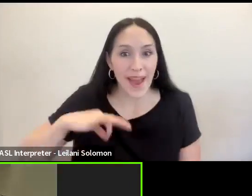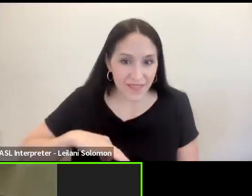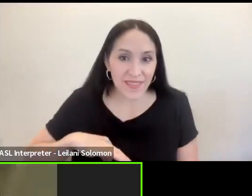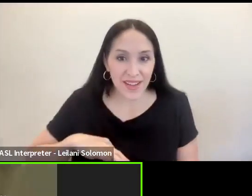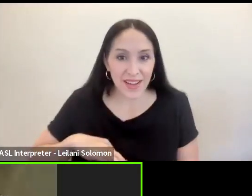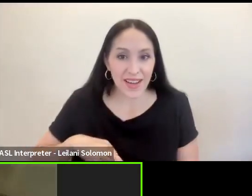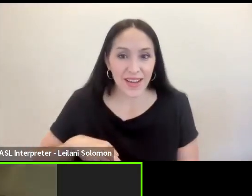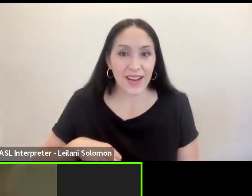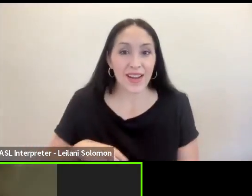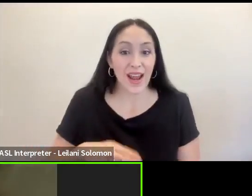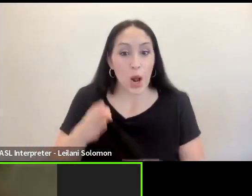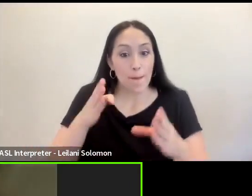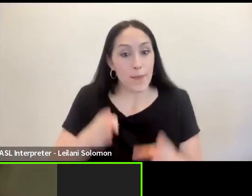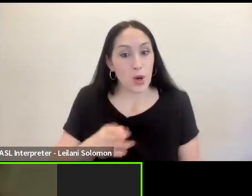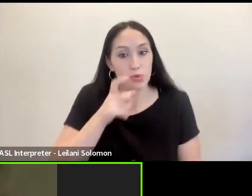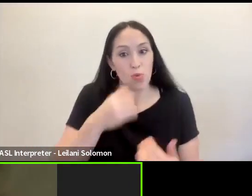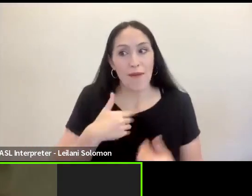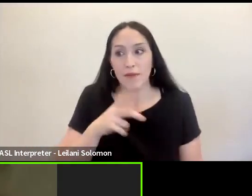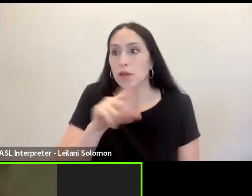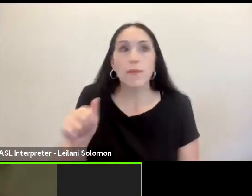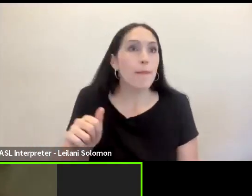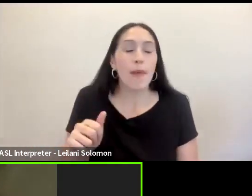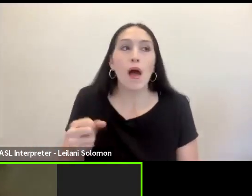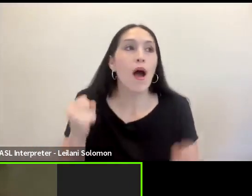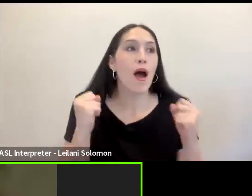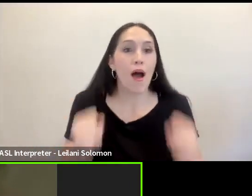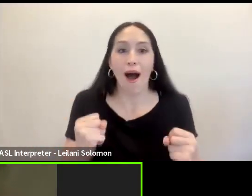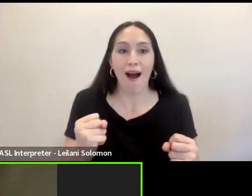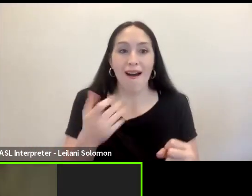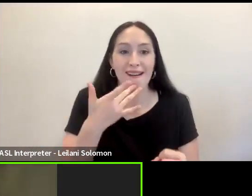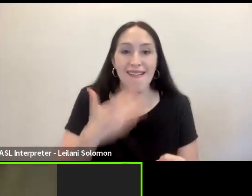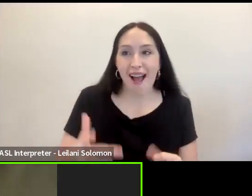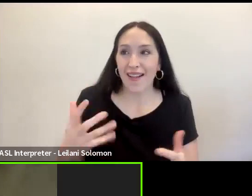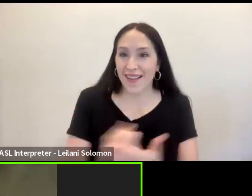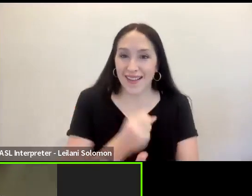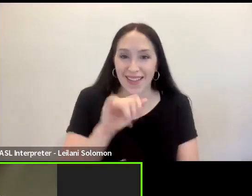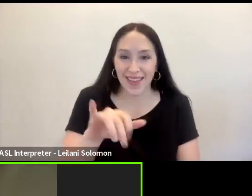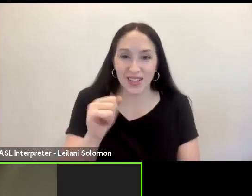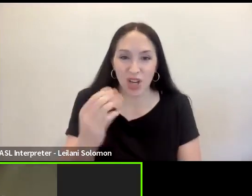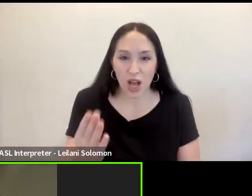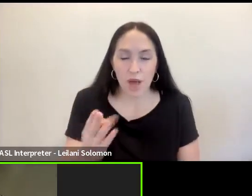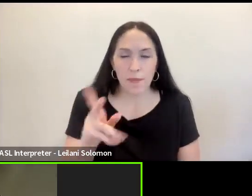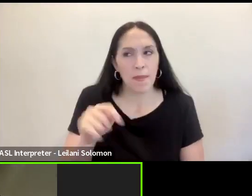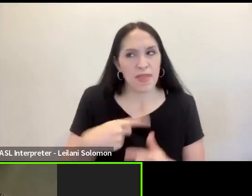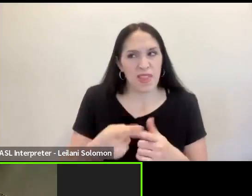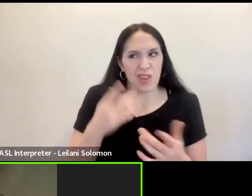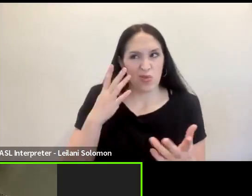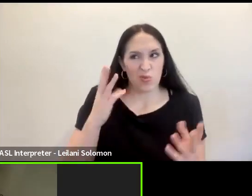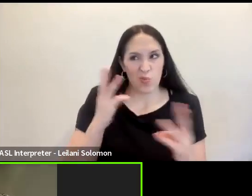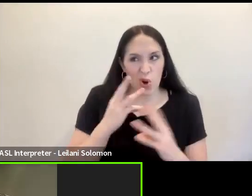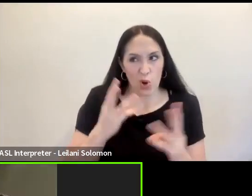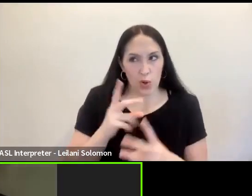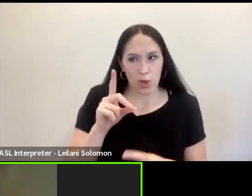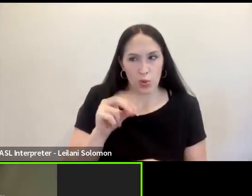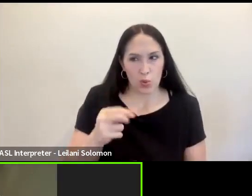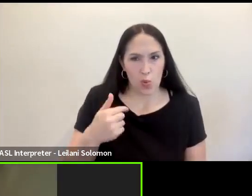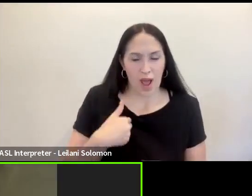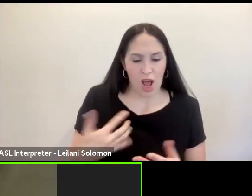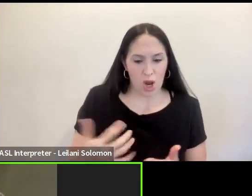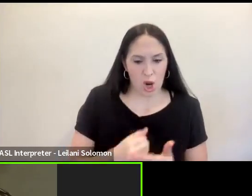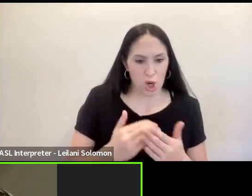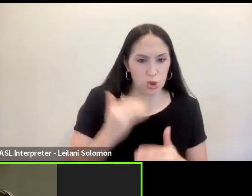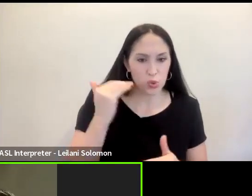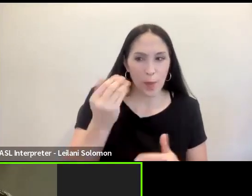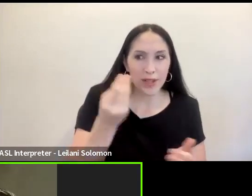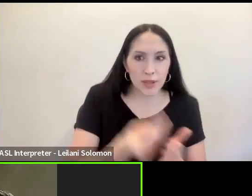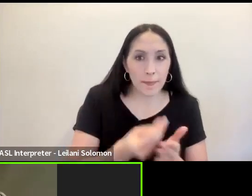person with a disability. But then you have the worry of, okay, am I making too much money? Is stuff going to be taken away? And she was like, you